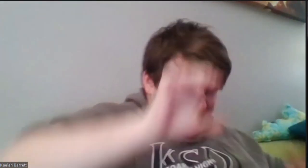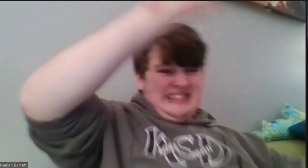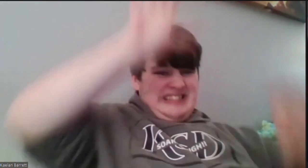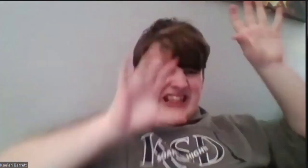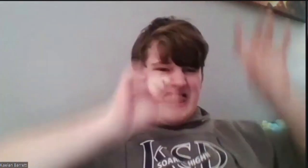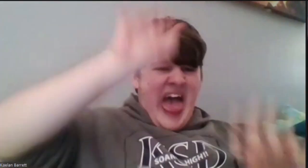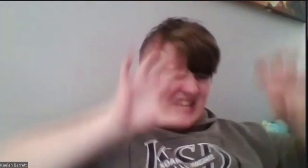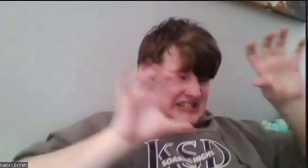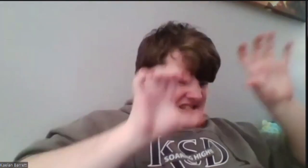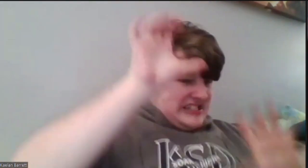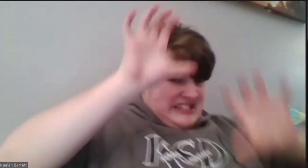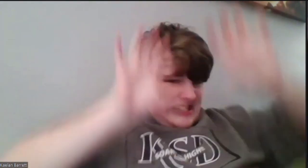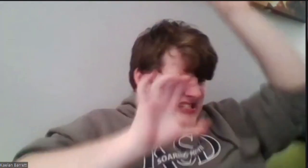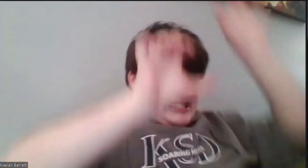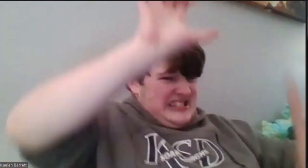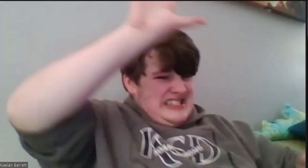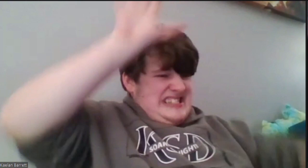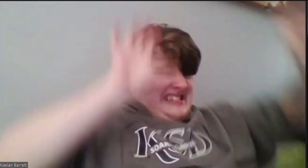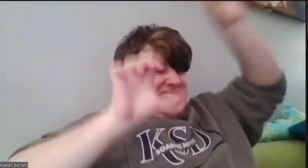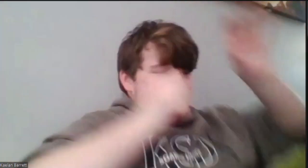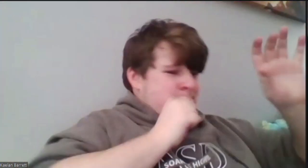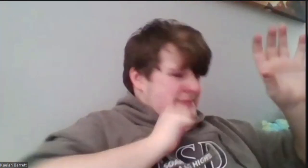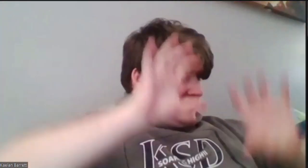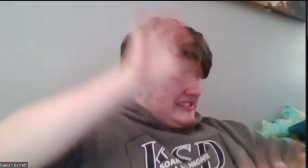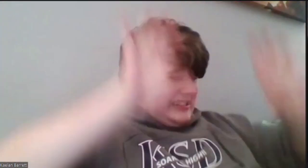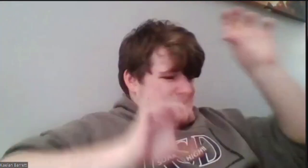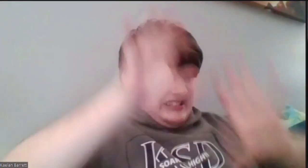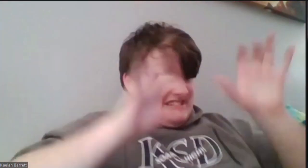He just walks up to him, and like nails on a chalkboard,